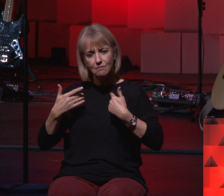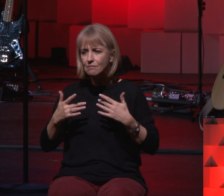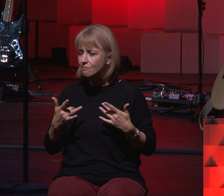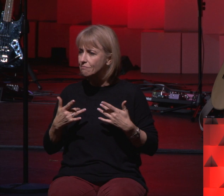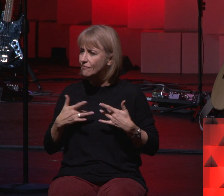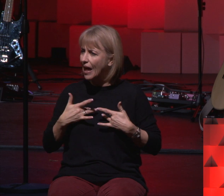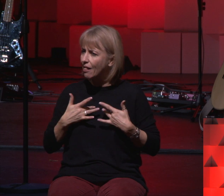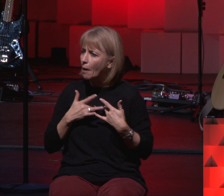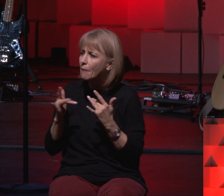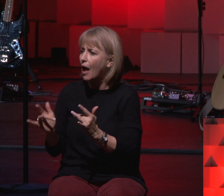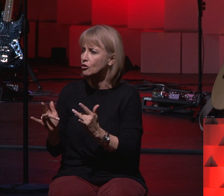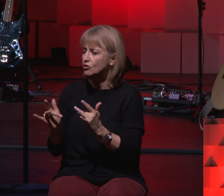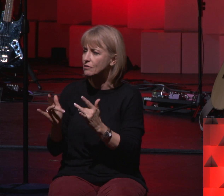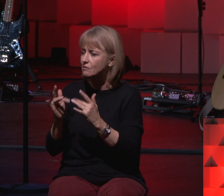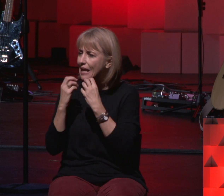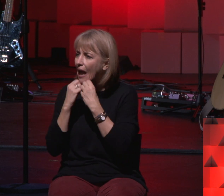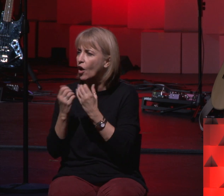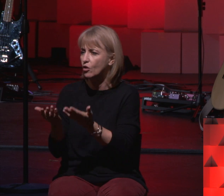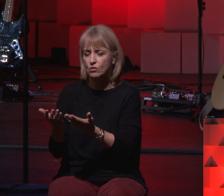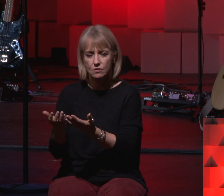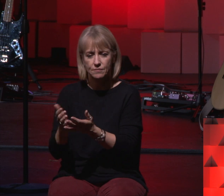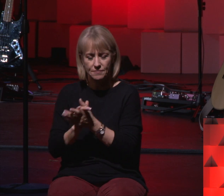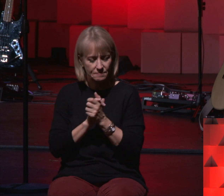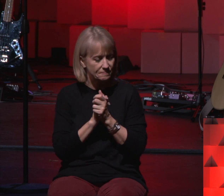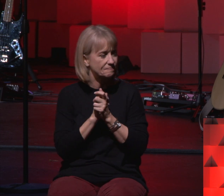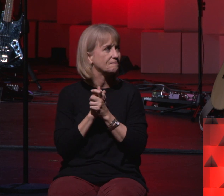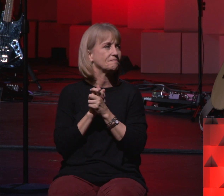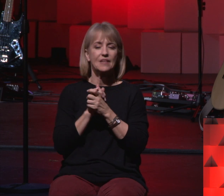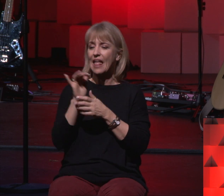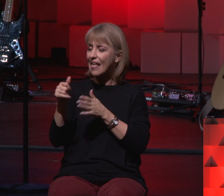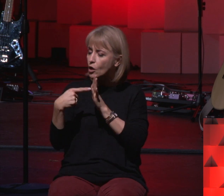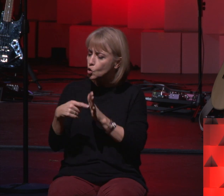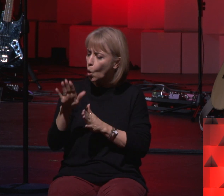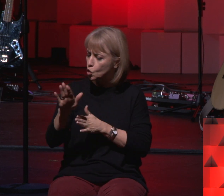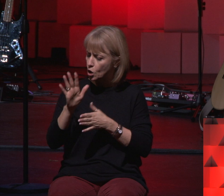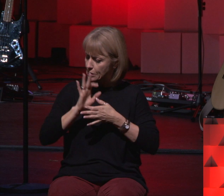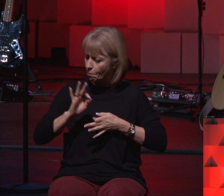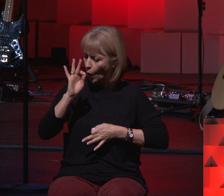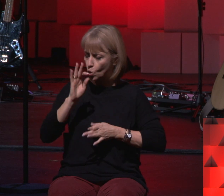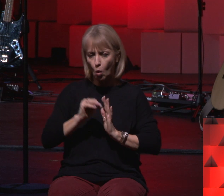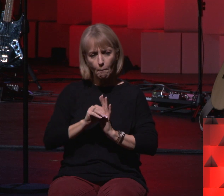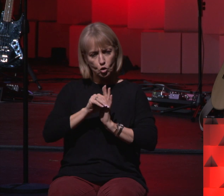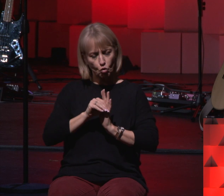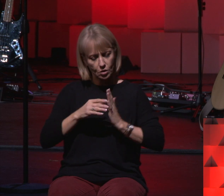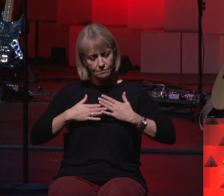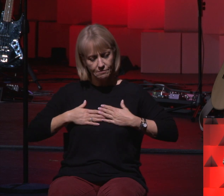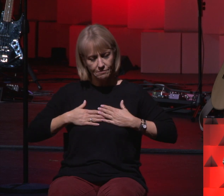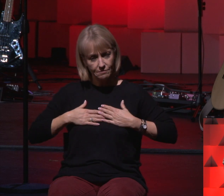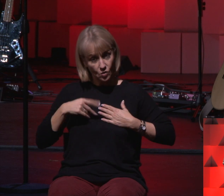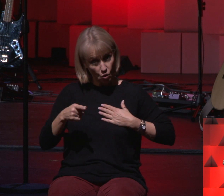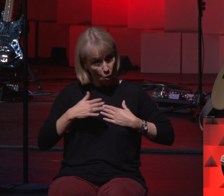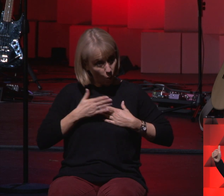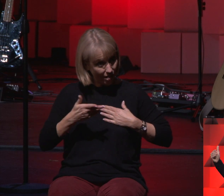compassion in your heart and care. It's a spiritual marker. Did you see the need? Are you desired to meet that need out of